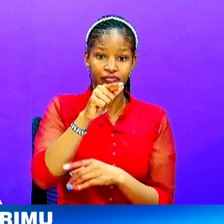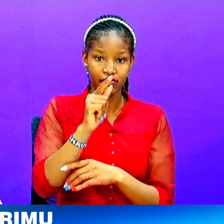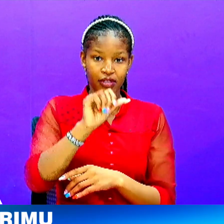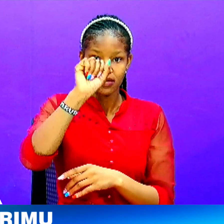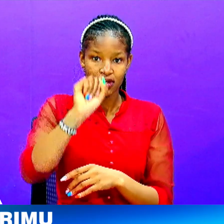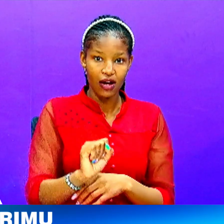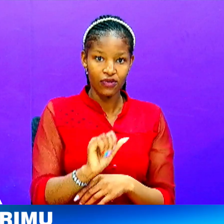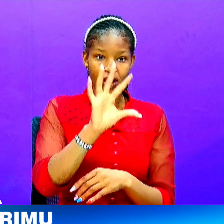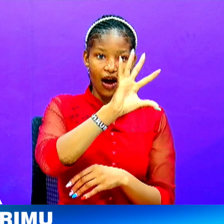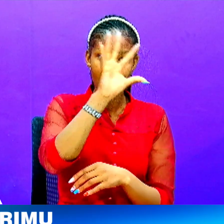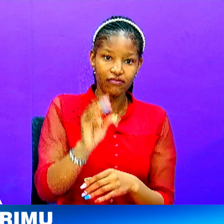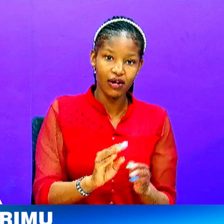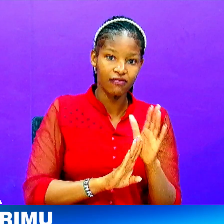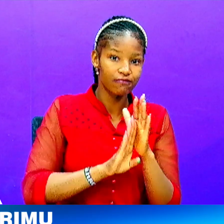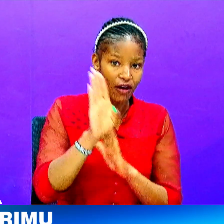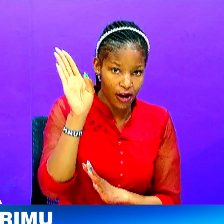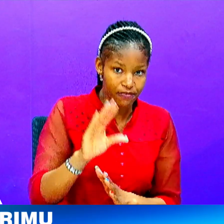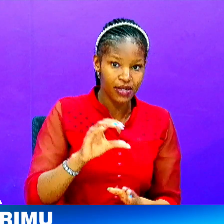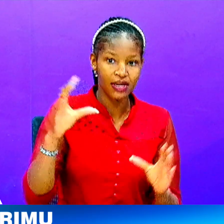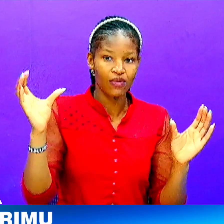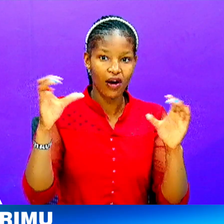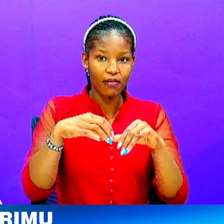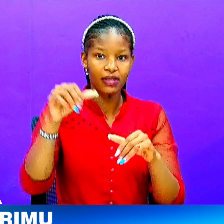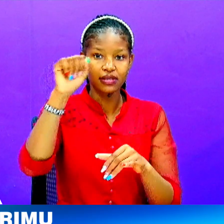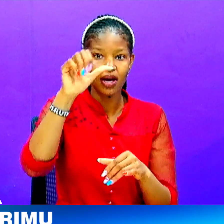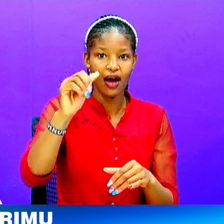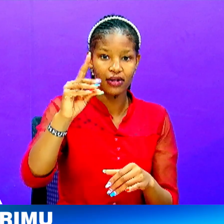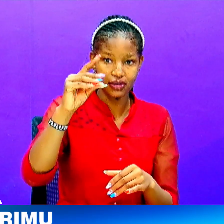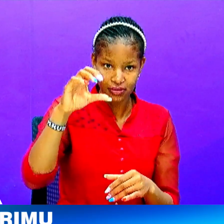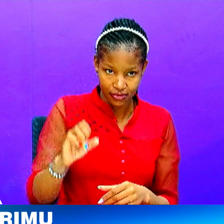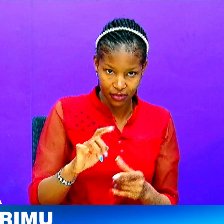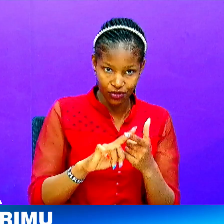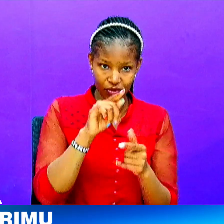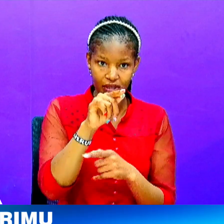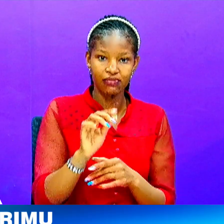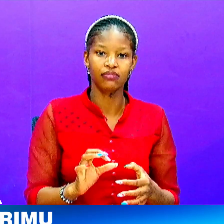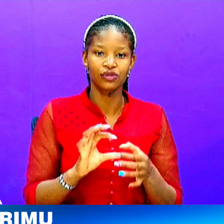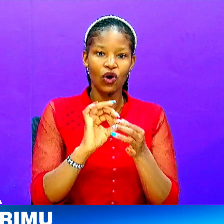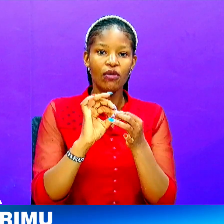a unified approach to the ongoing conflict in Eastern Congo.